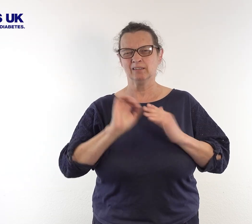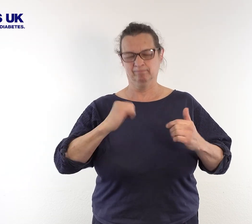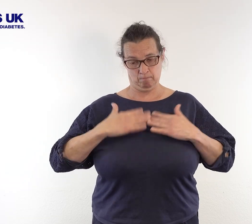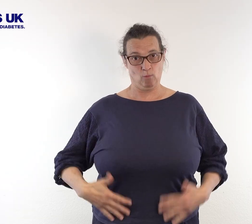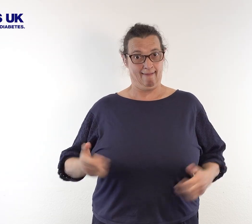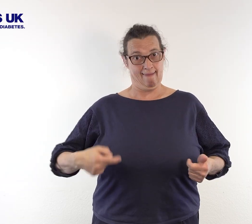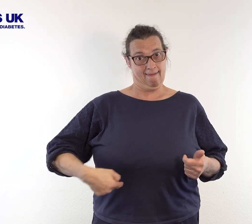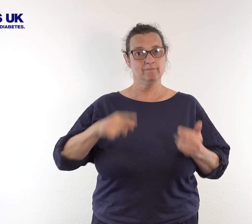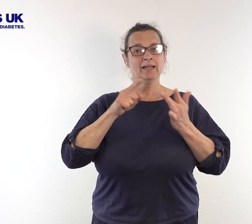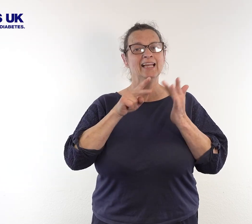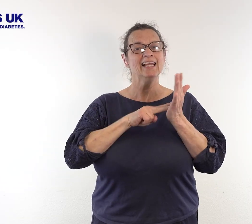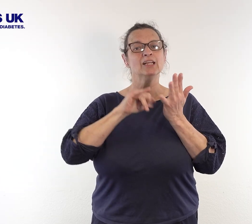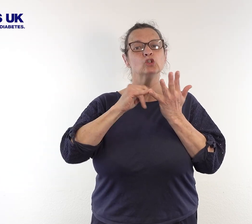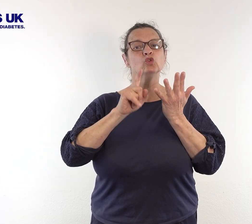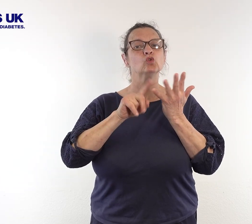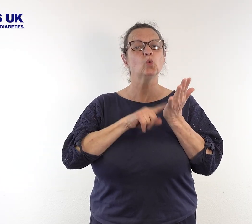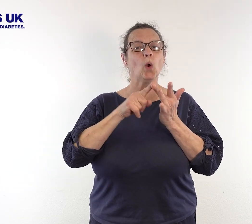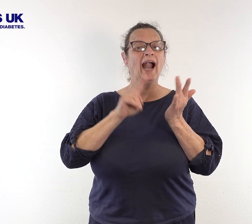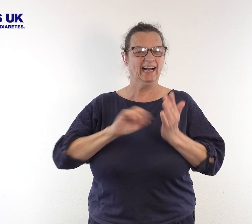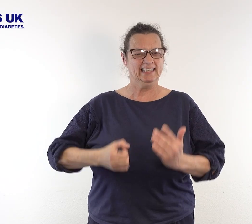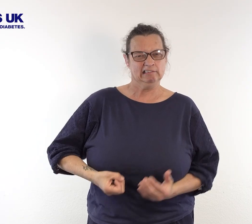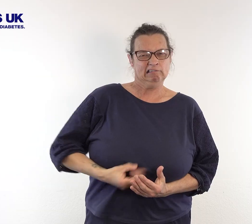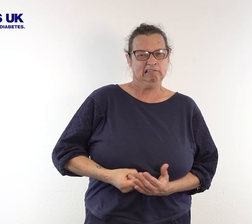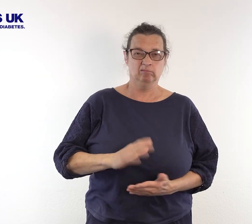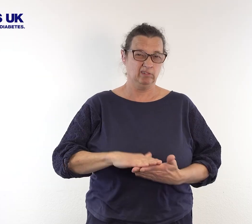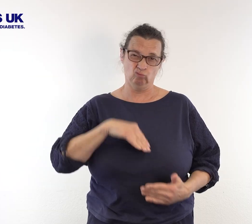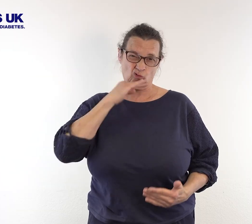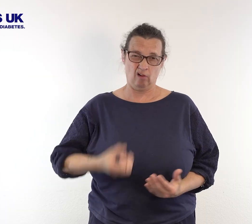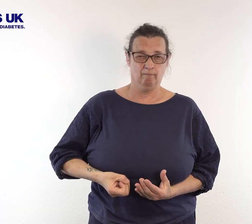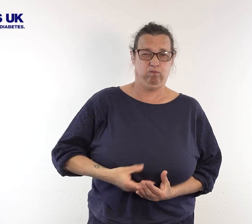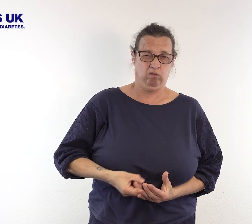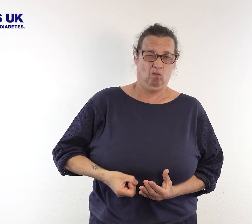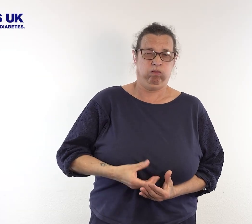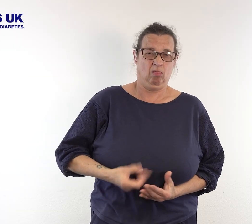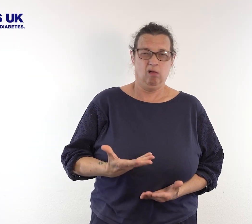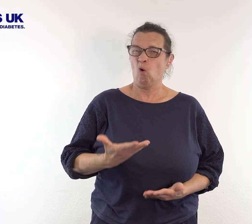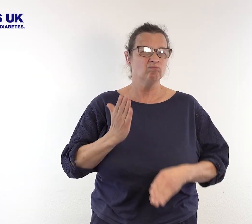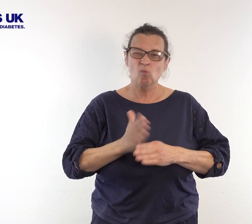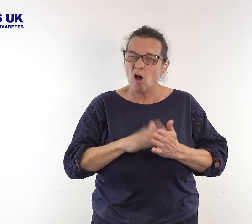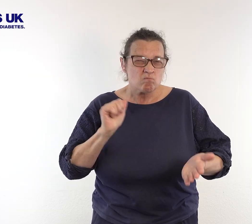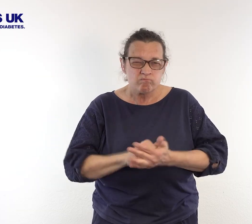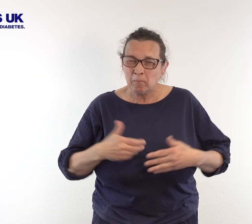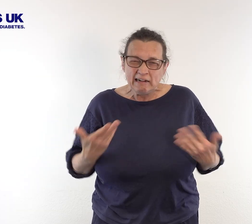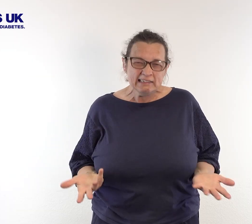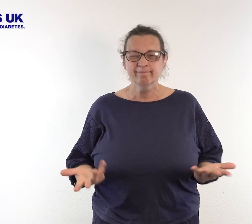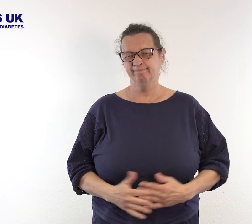Diabetes is a condition where your body can't produce insulin, doesn't produce enough insulin, or where your insulin doesn't work